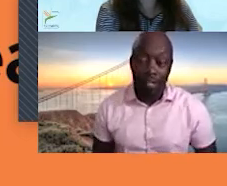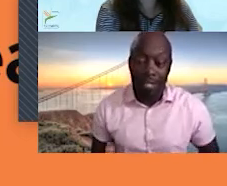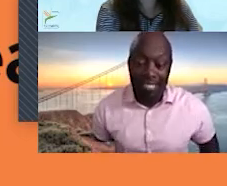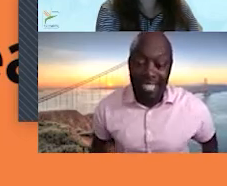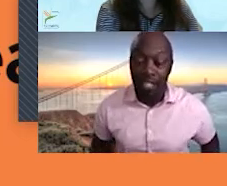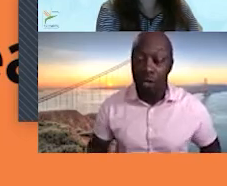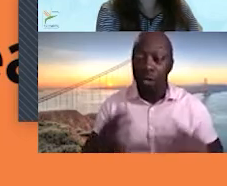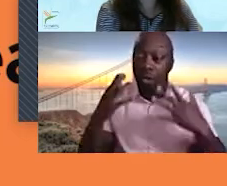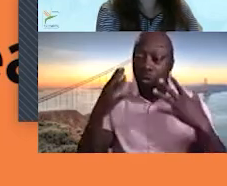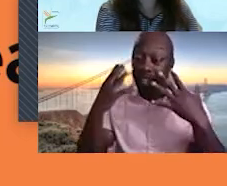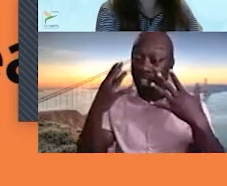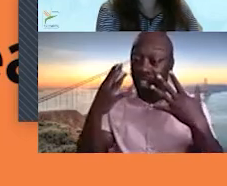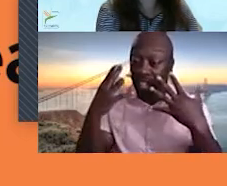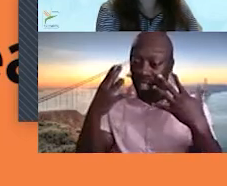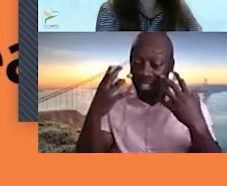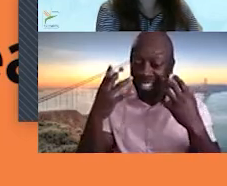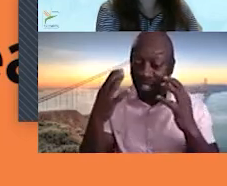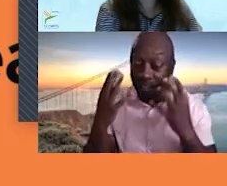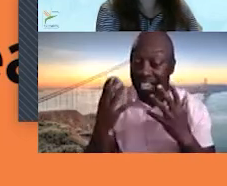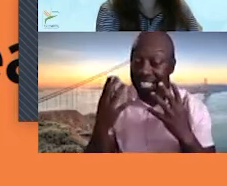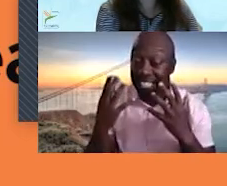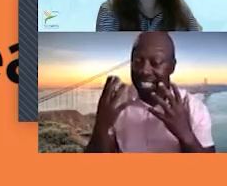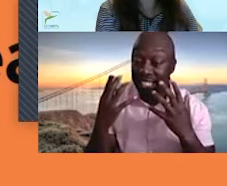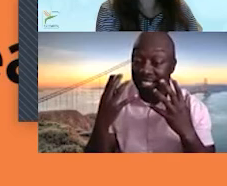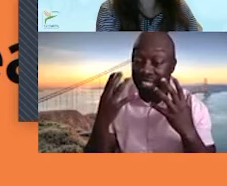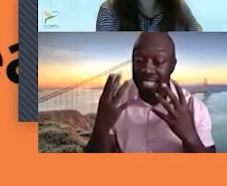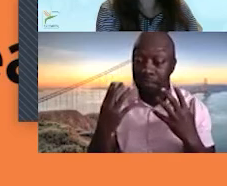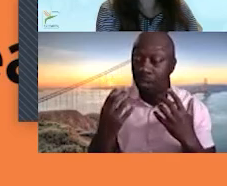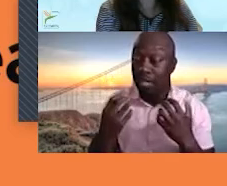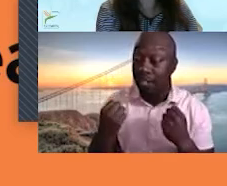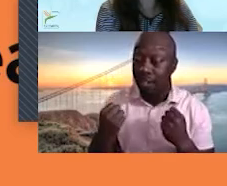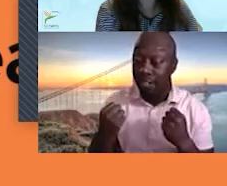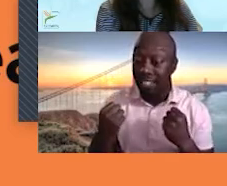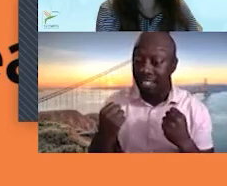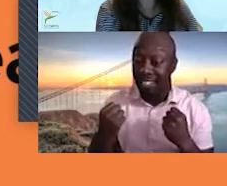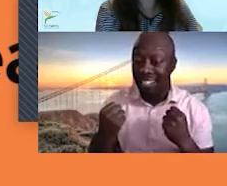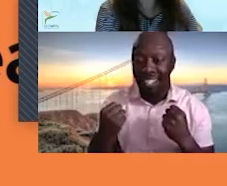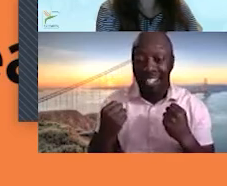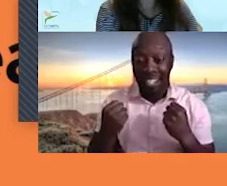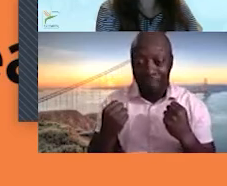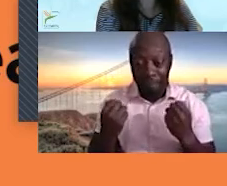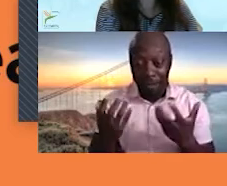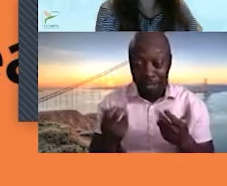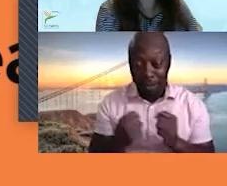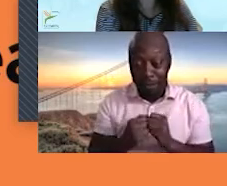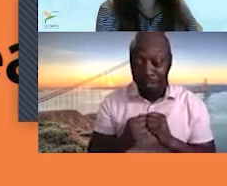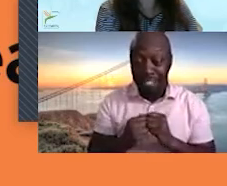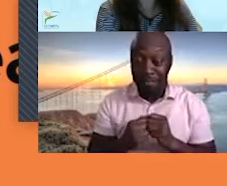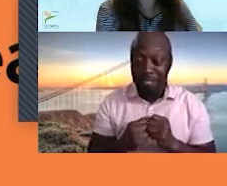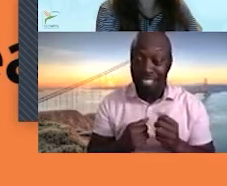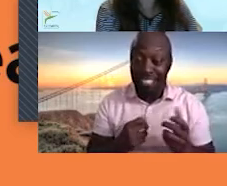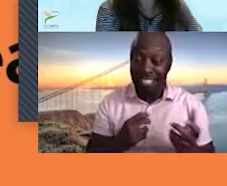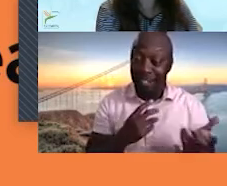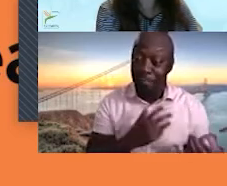where I recommend saying no with a face to let them know that you're hurting. And moms know about